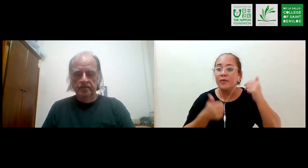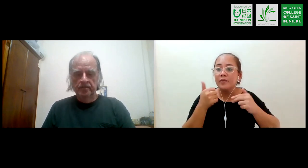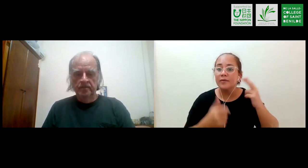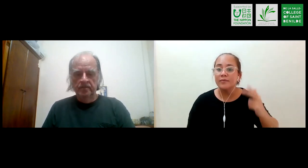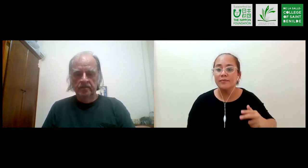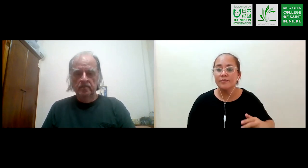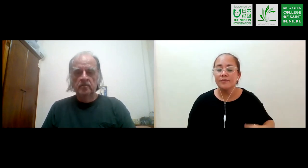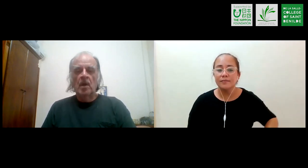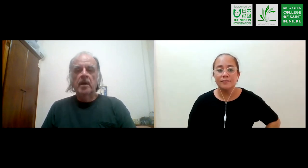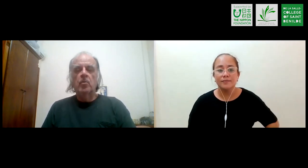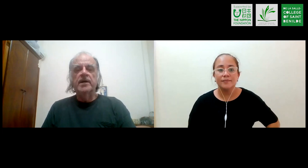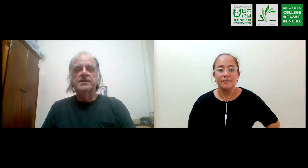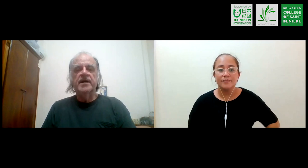Red. And why is that?